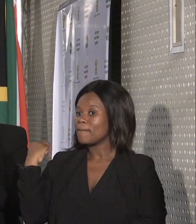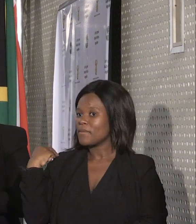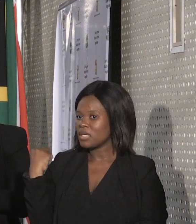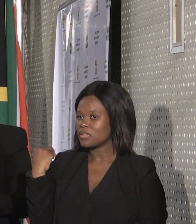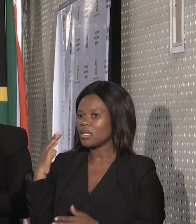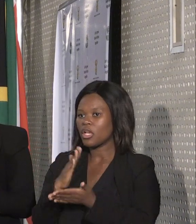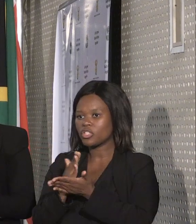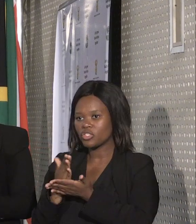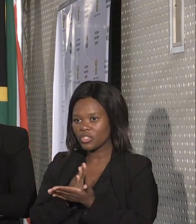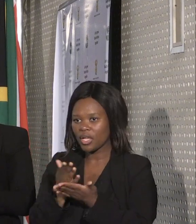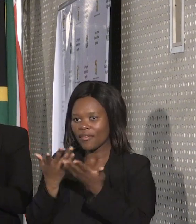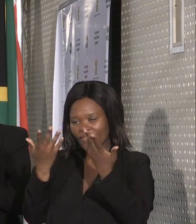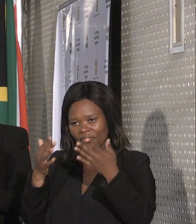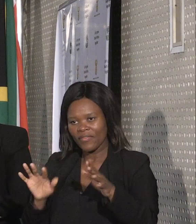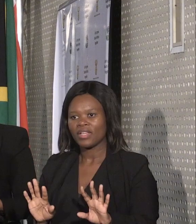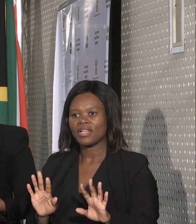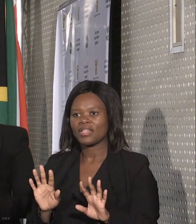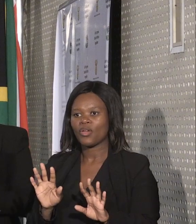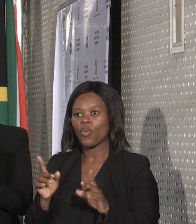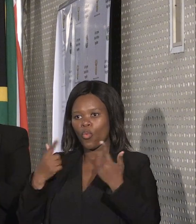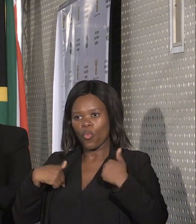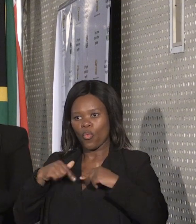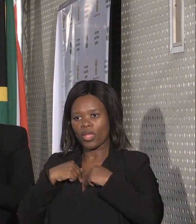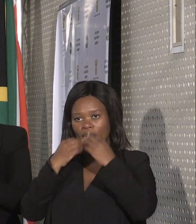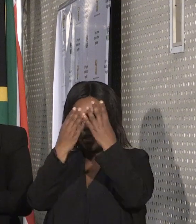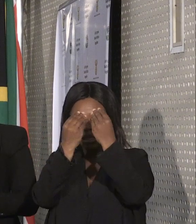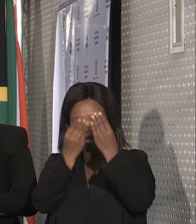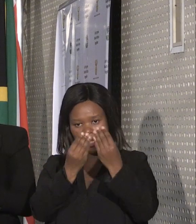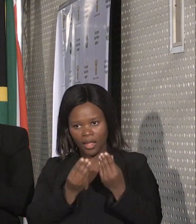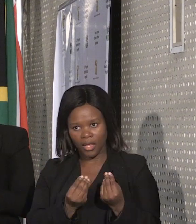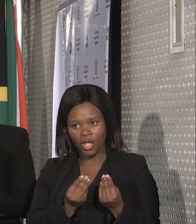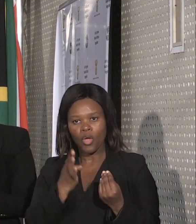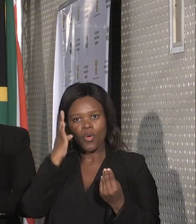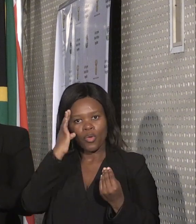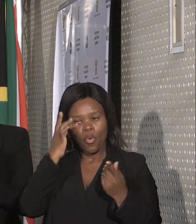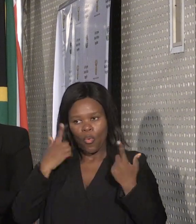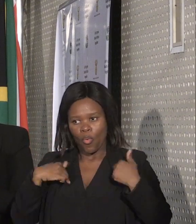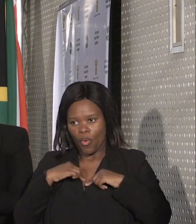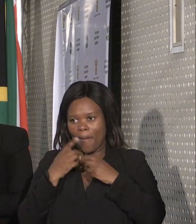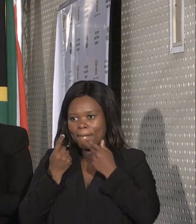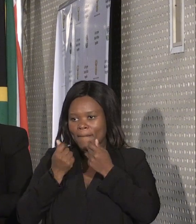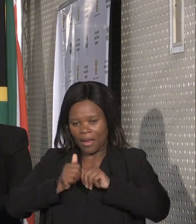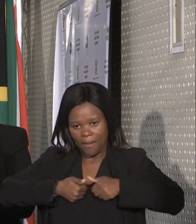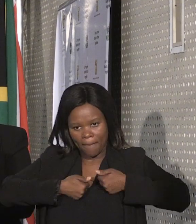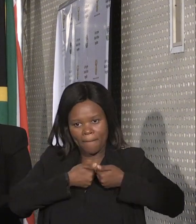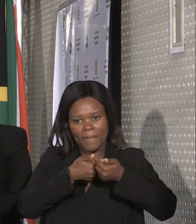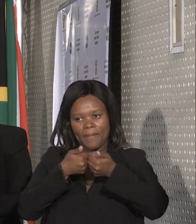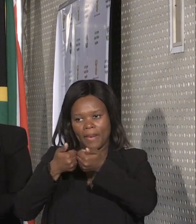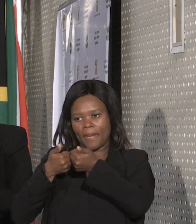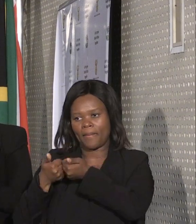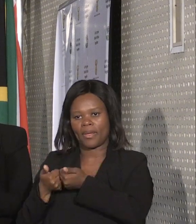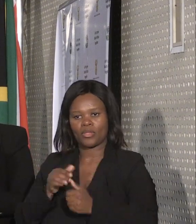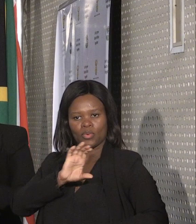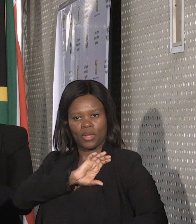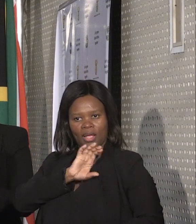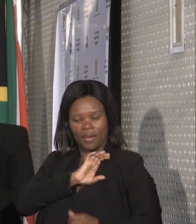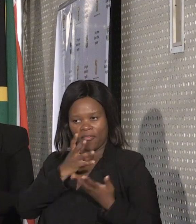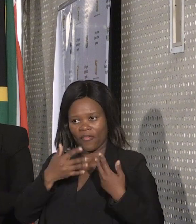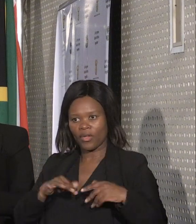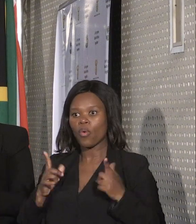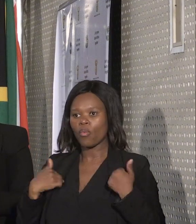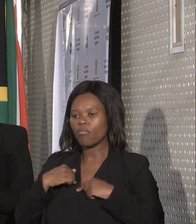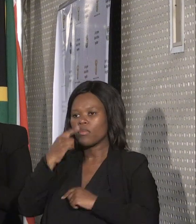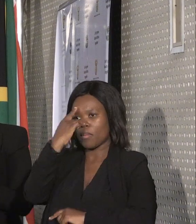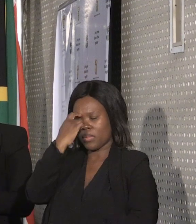that we have gone through those numbers and we have reversed the money to the majority of those customers, to an extent that we